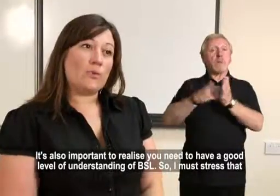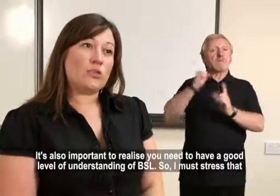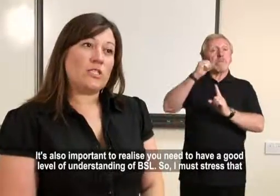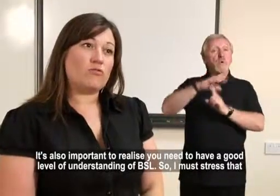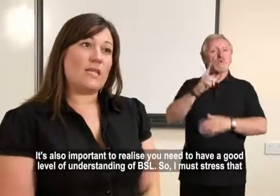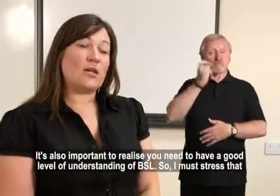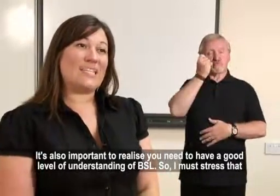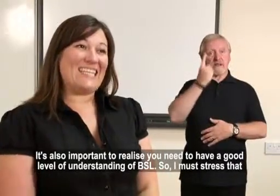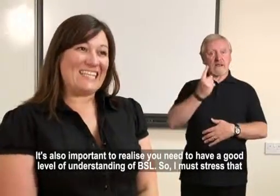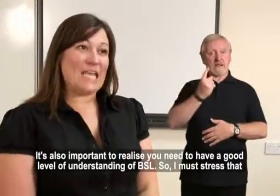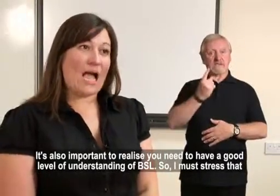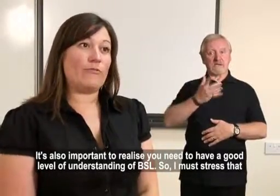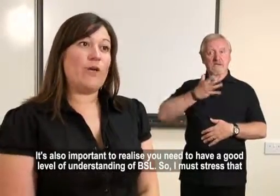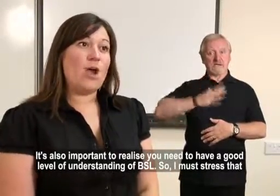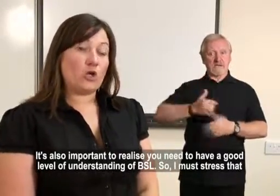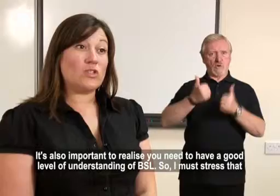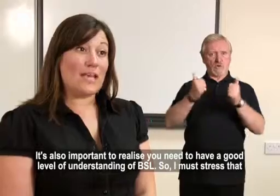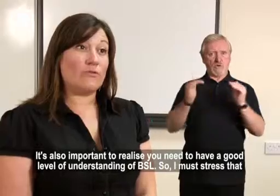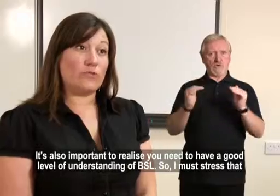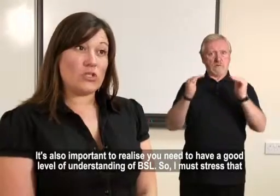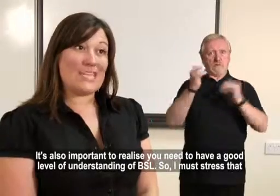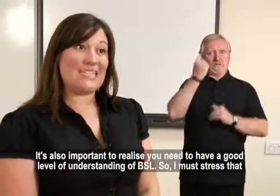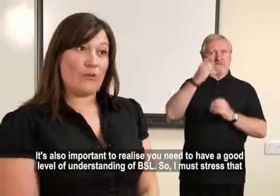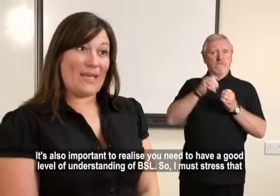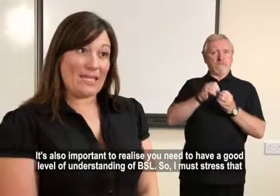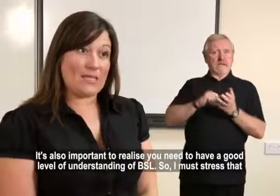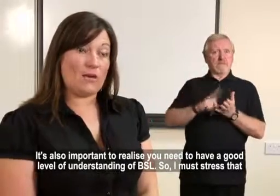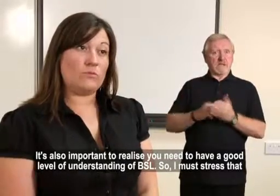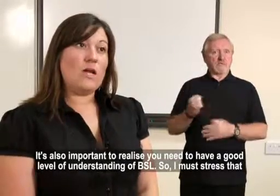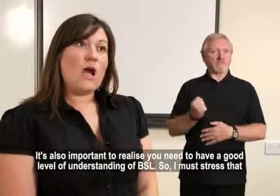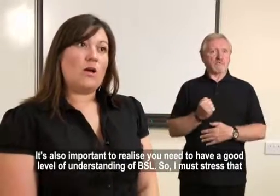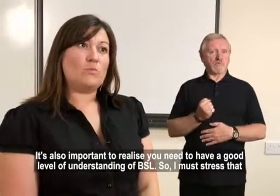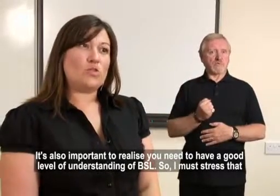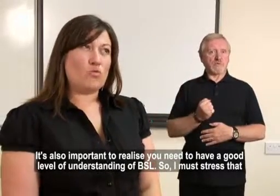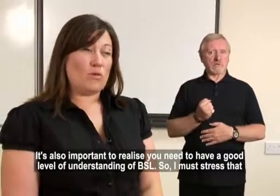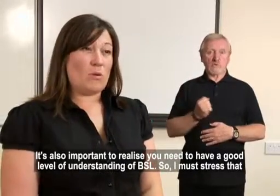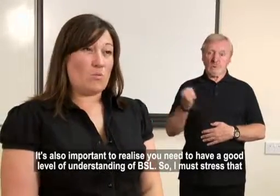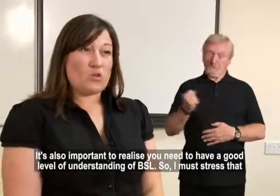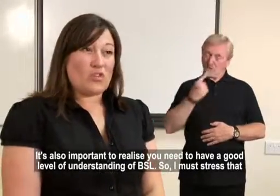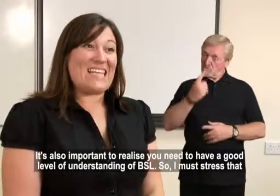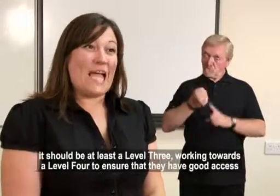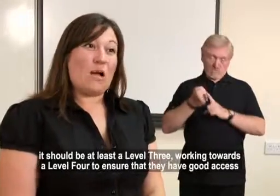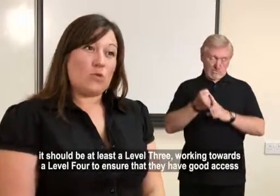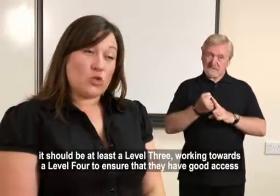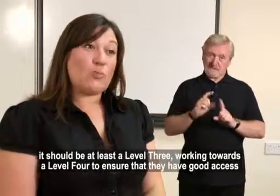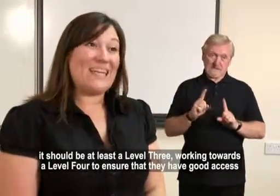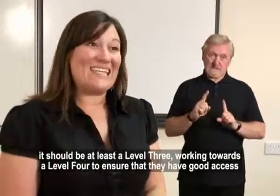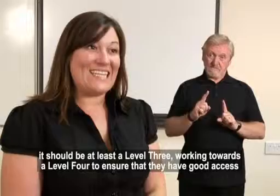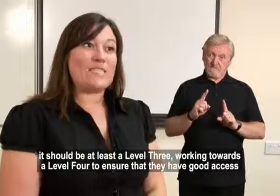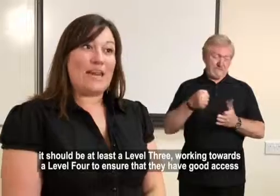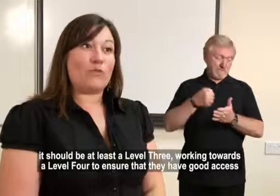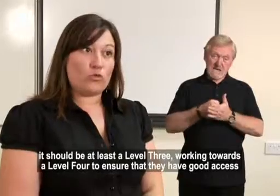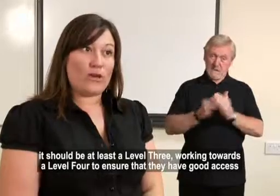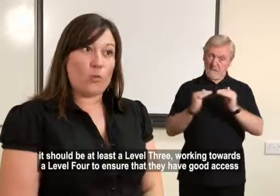It's also important to realise that you need to have a good level of understanding of BSL. So I must stress that it should be